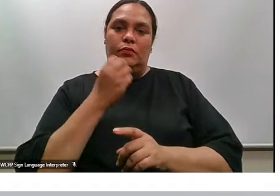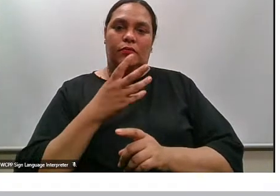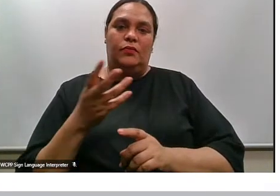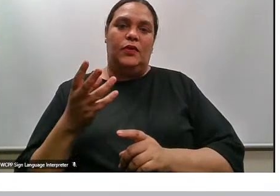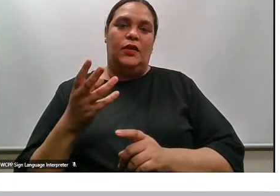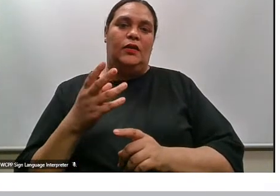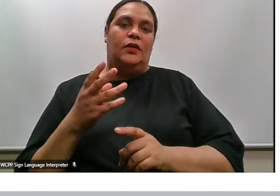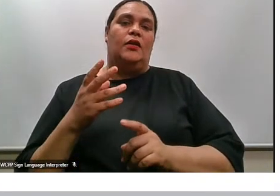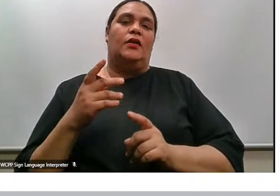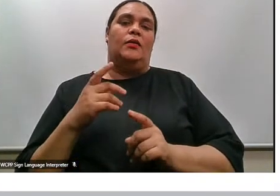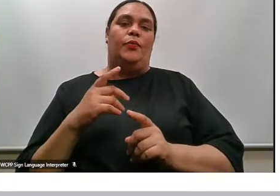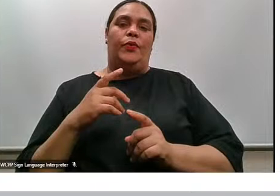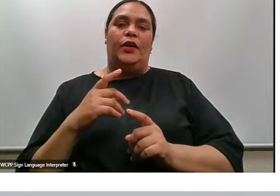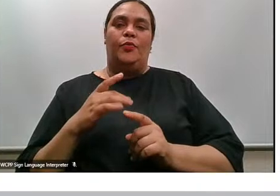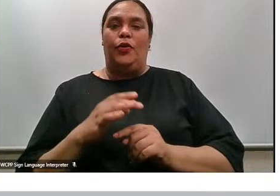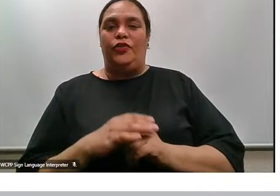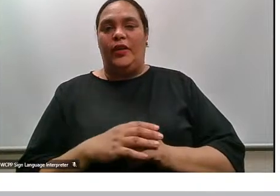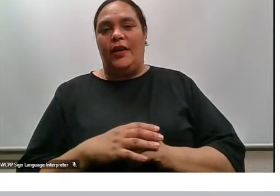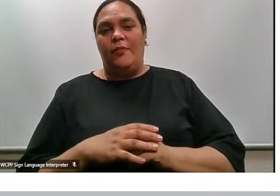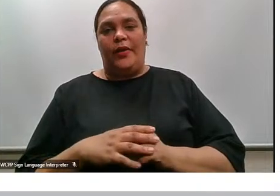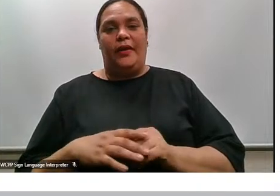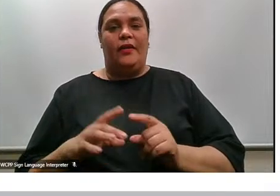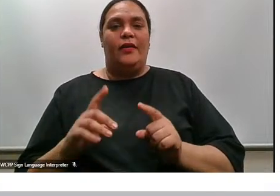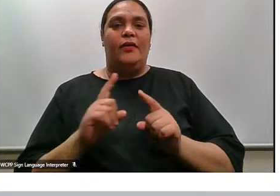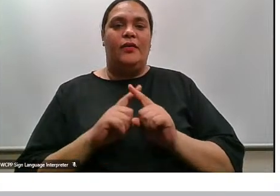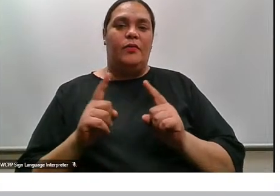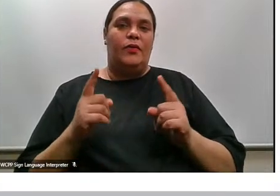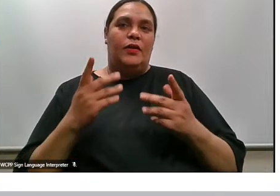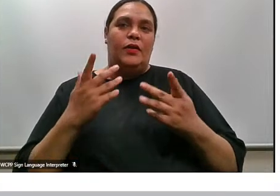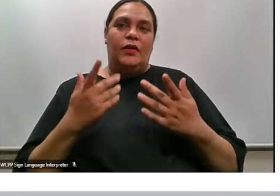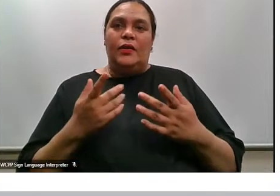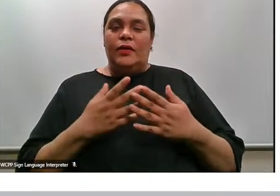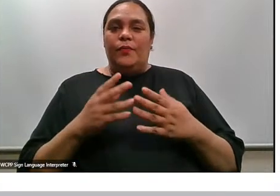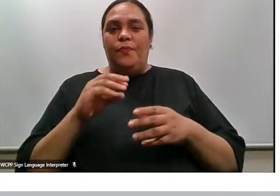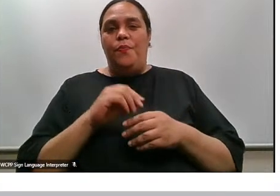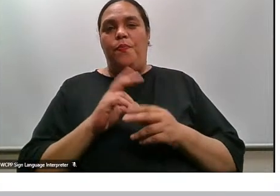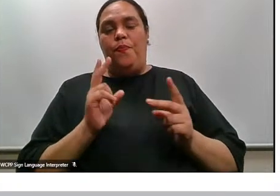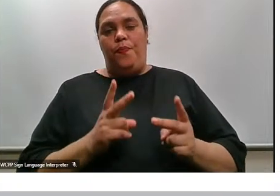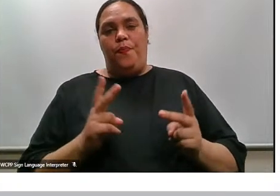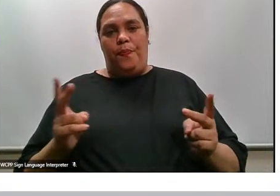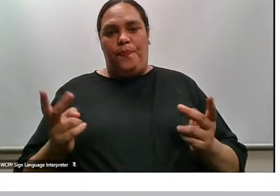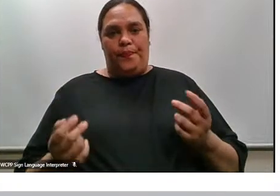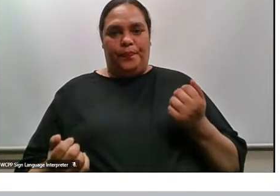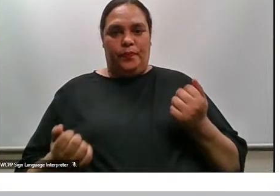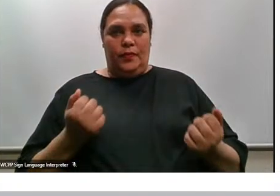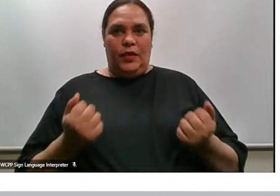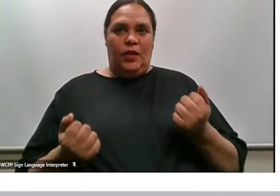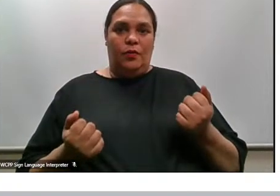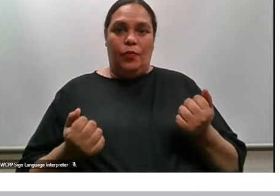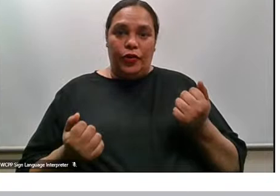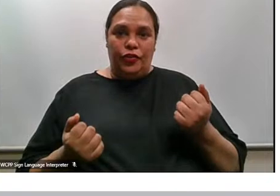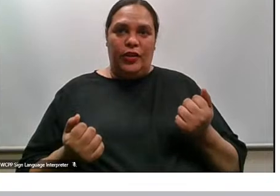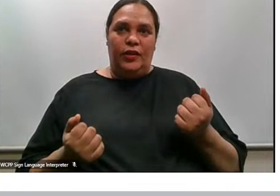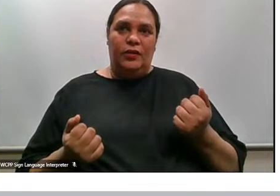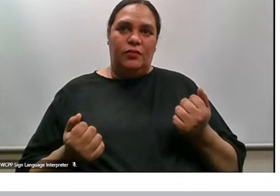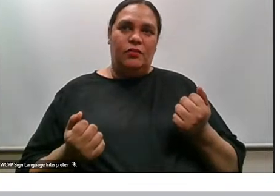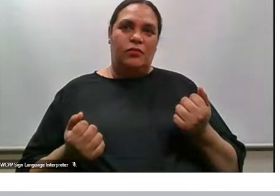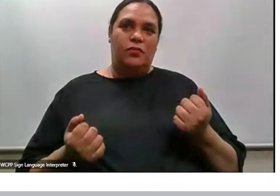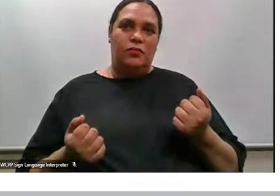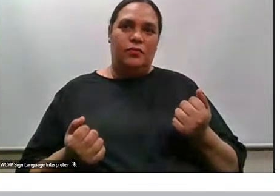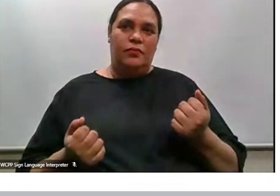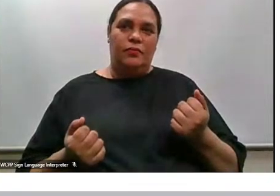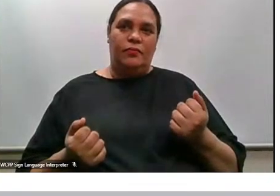to stop procurement? Because in a normal corporate environment and in the